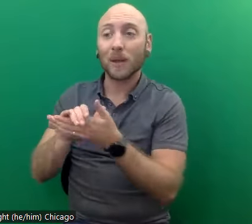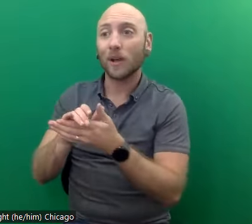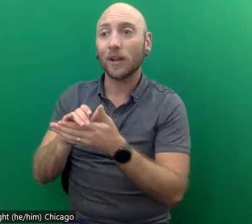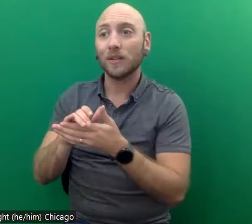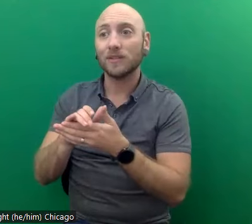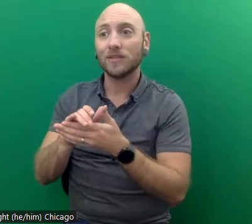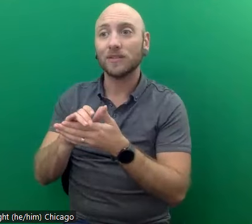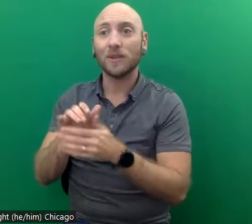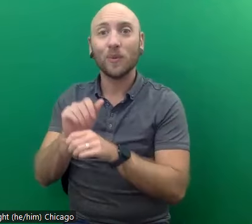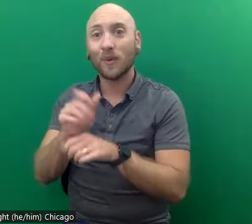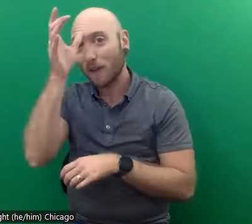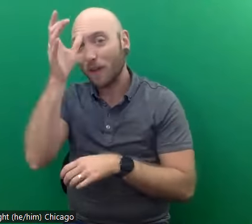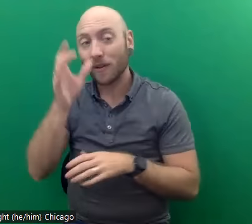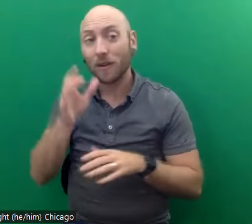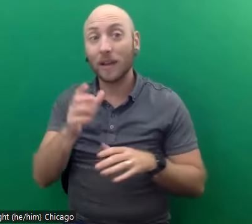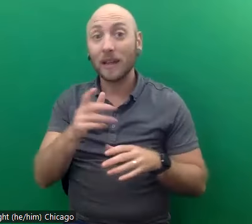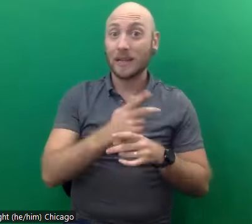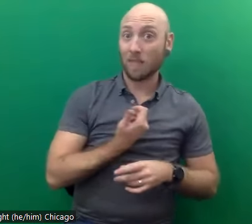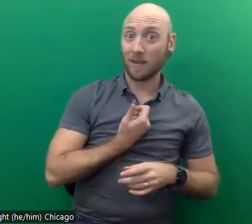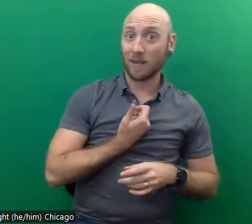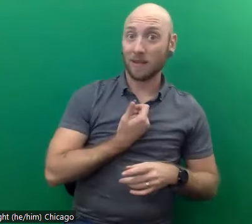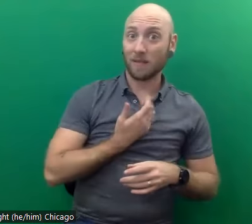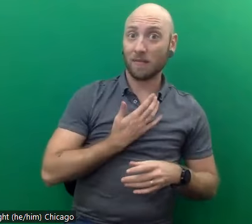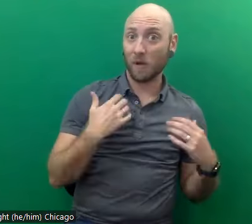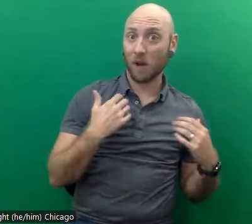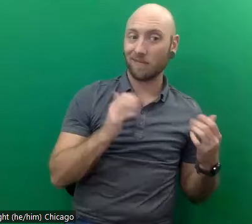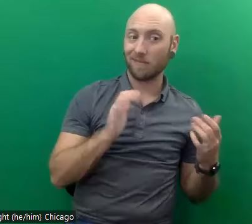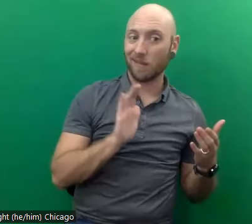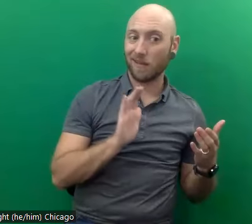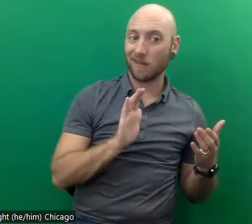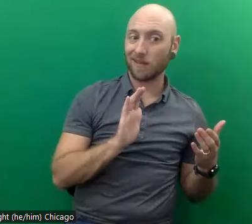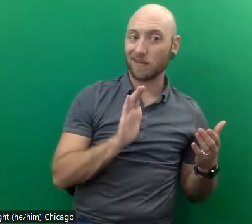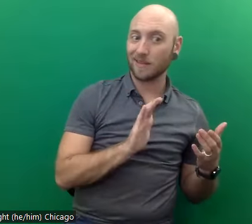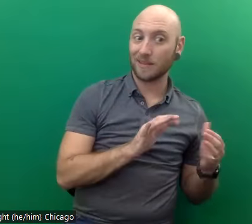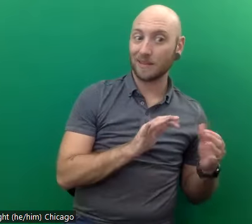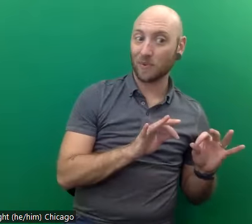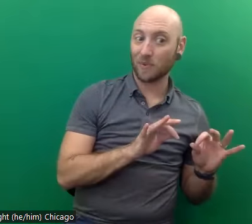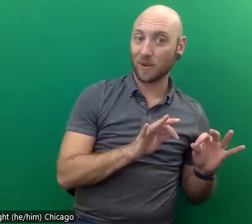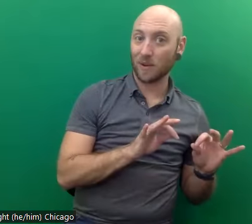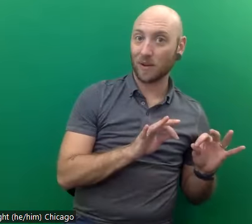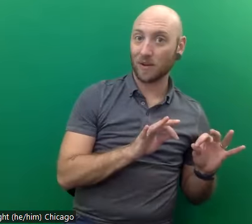on me and my recovery. And eventually, Alcoholics Anonymous